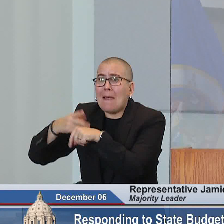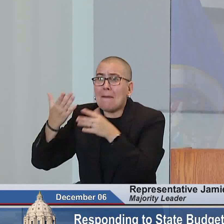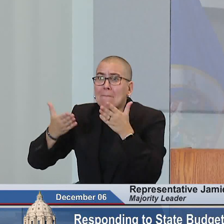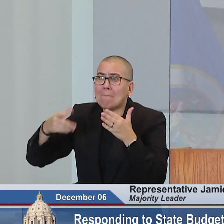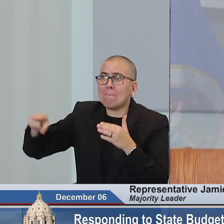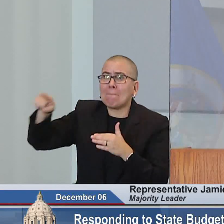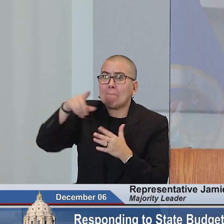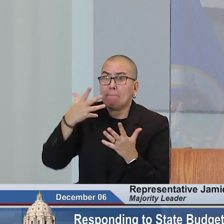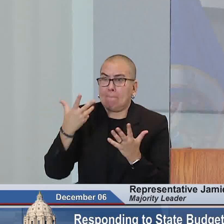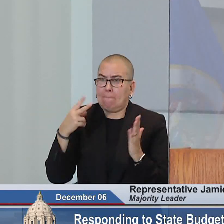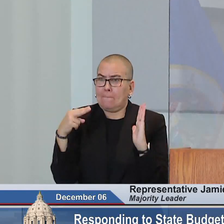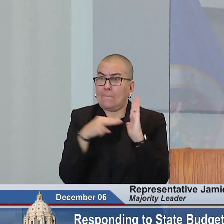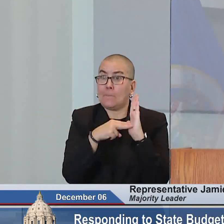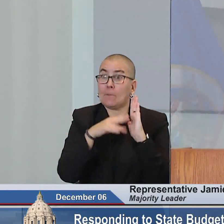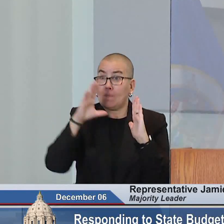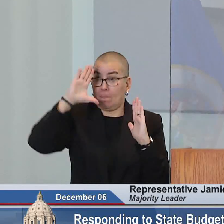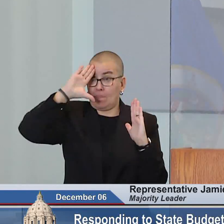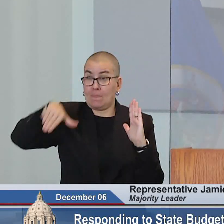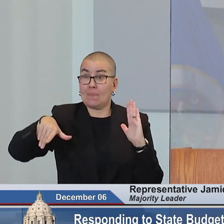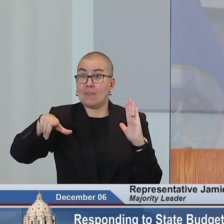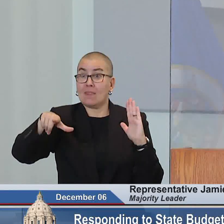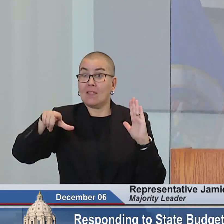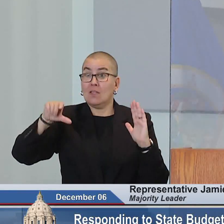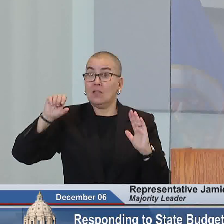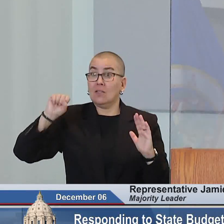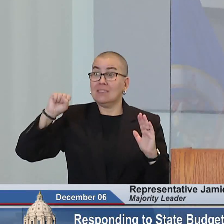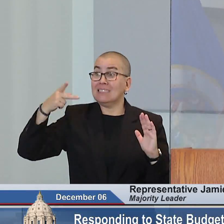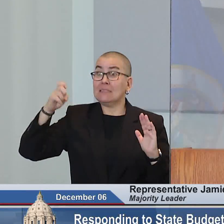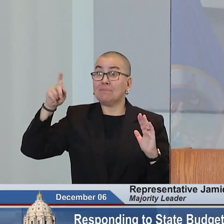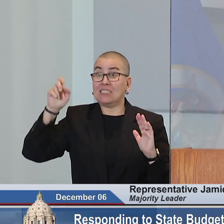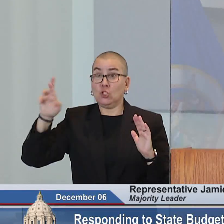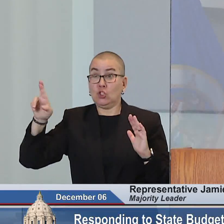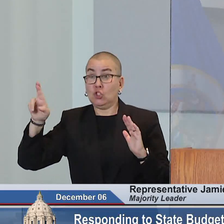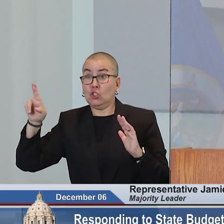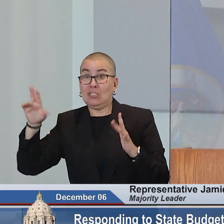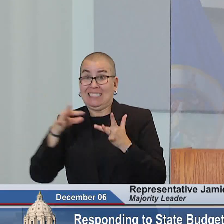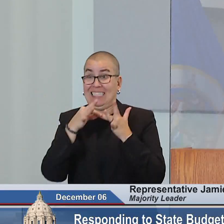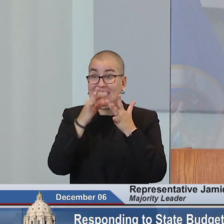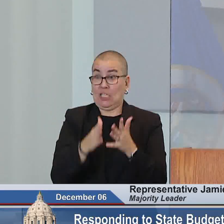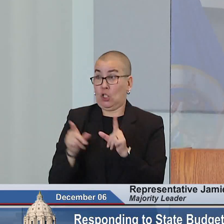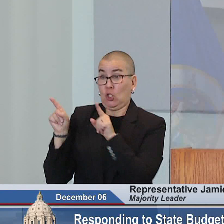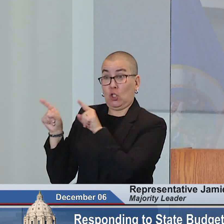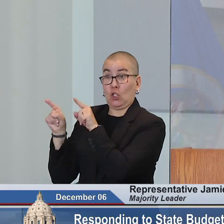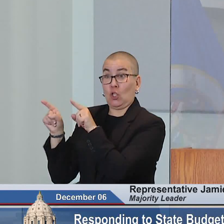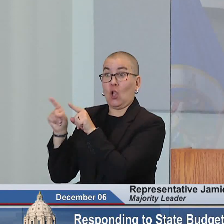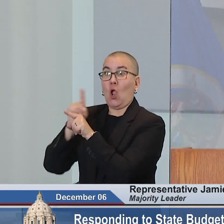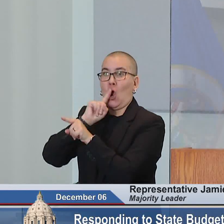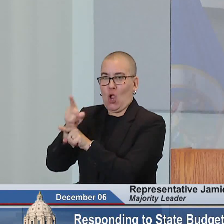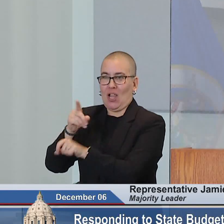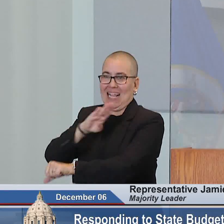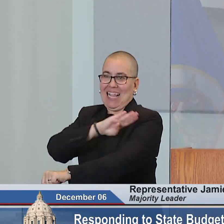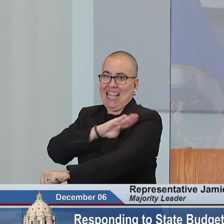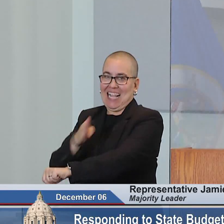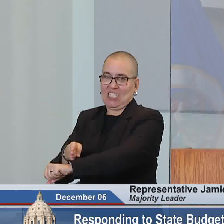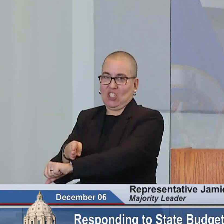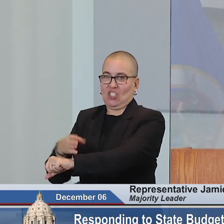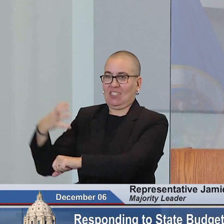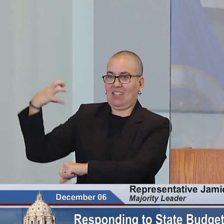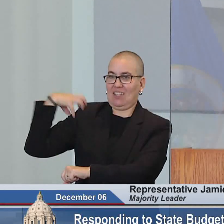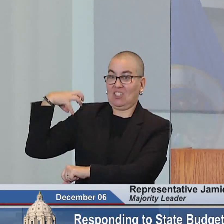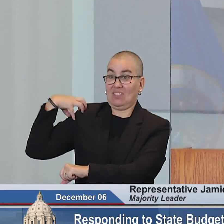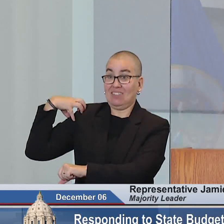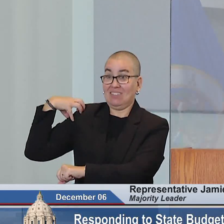leader who were former energy chairs. But I think it's a priority for Minnesotans and I think that's what we're reflecting. There was a Star Tribune poll that asked